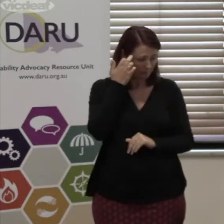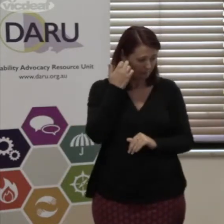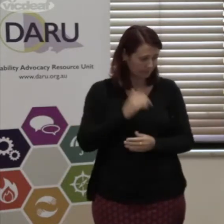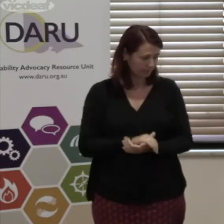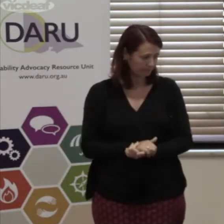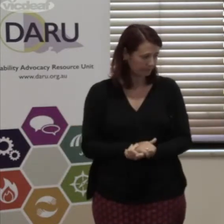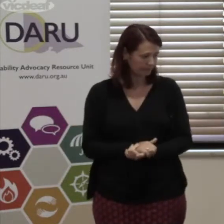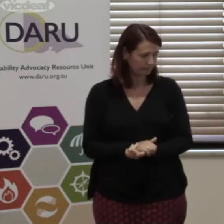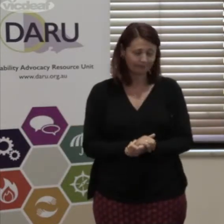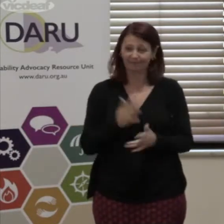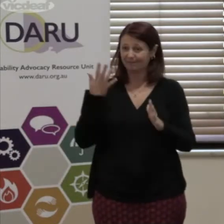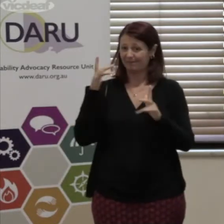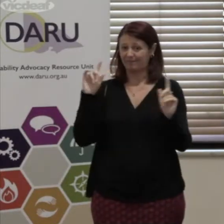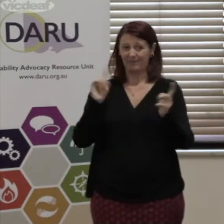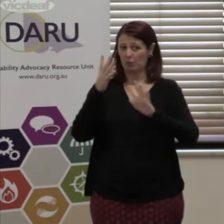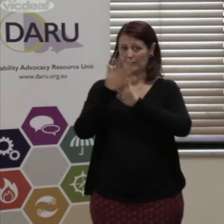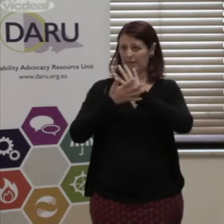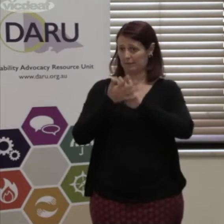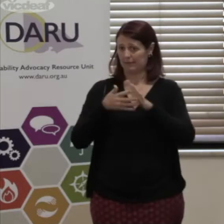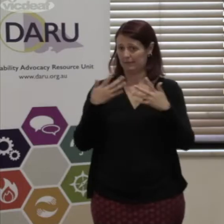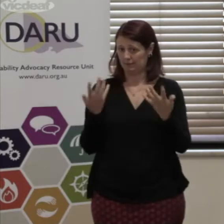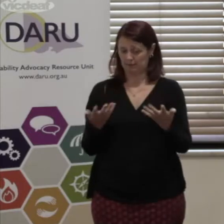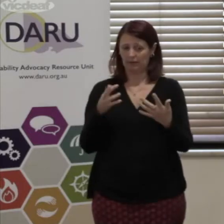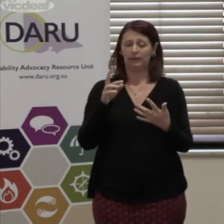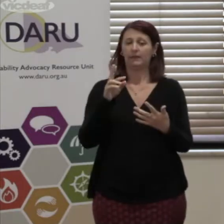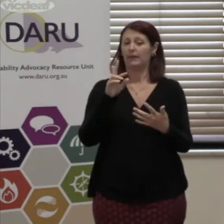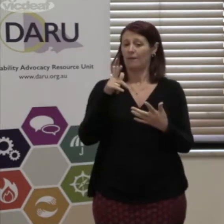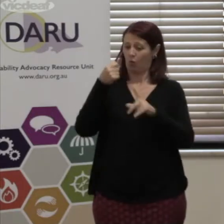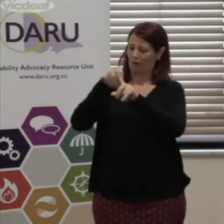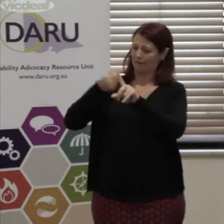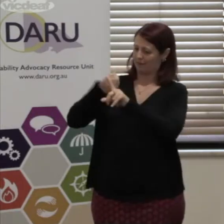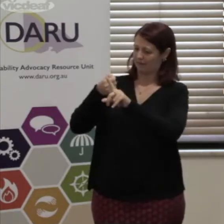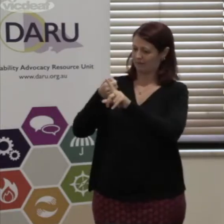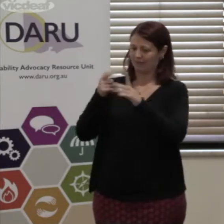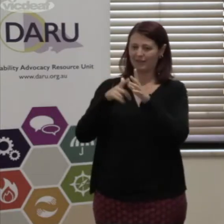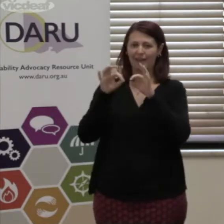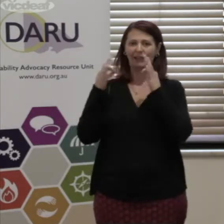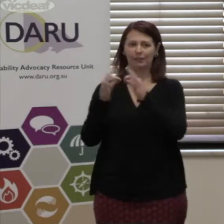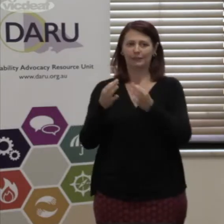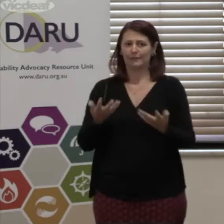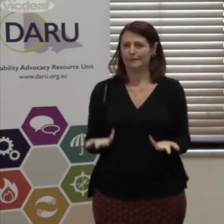So what does that mean for advocacy agencies